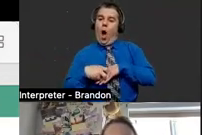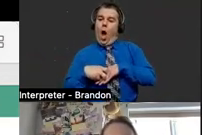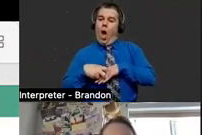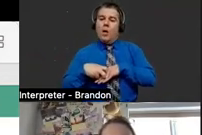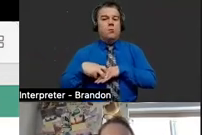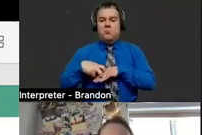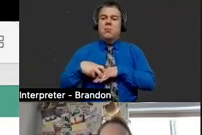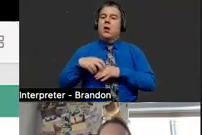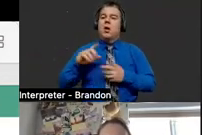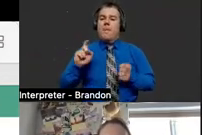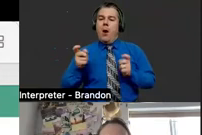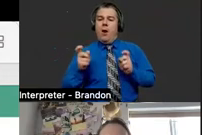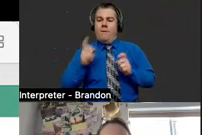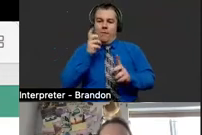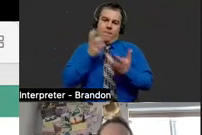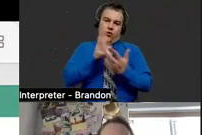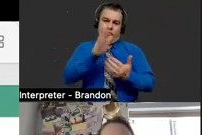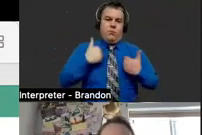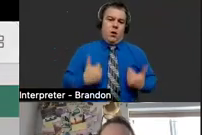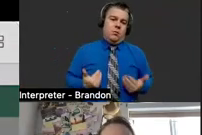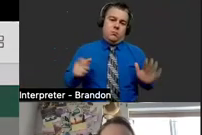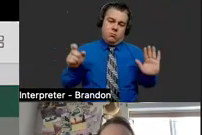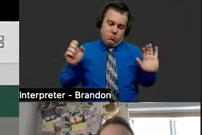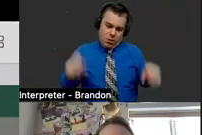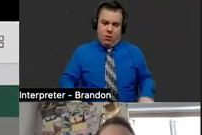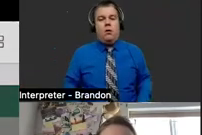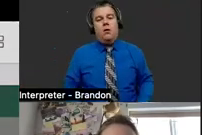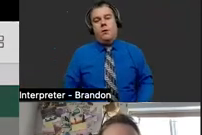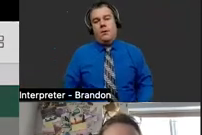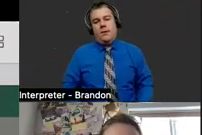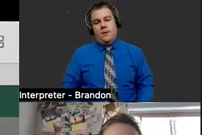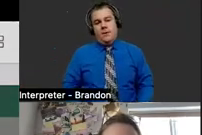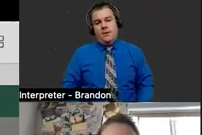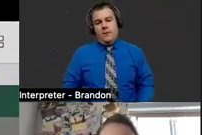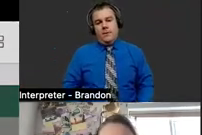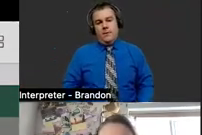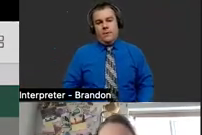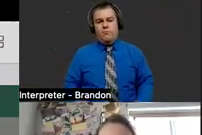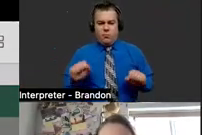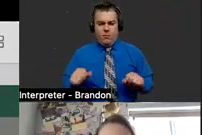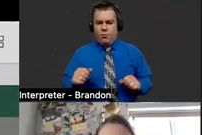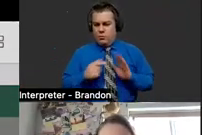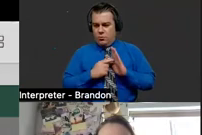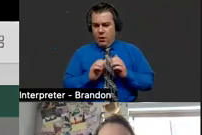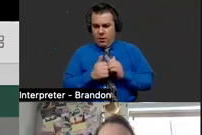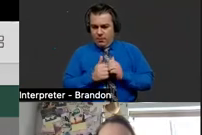can modify things as you need to. And they probably even have ways to modify.